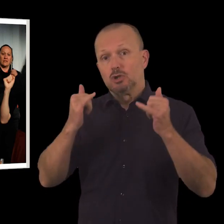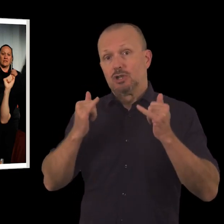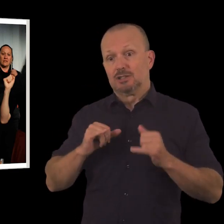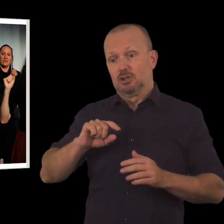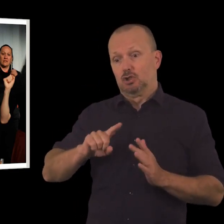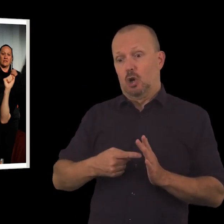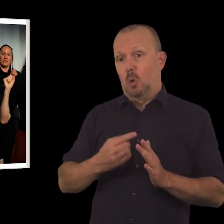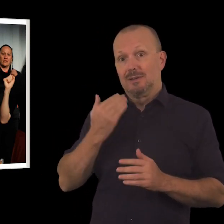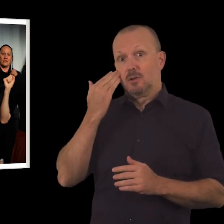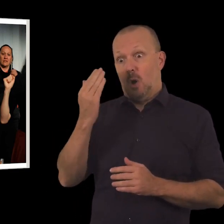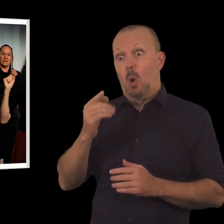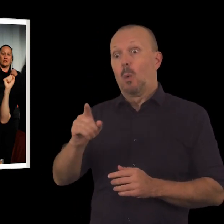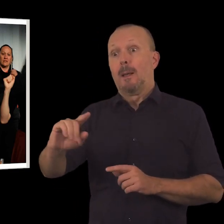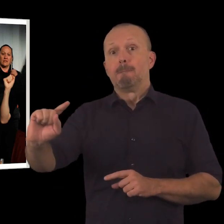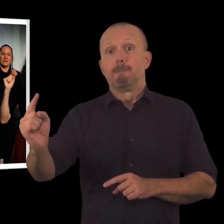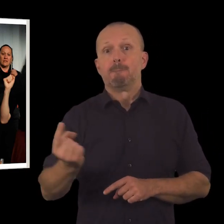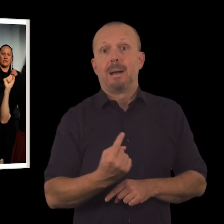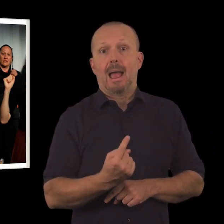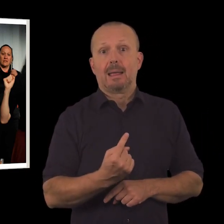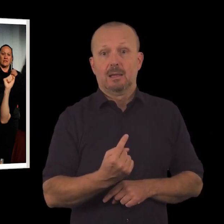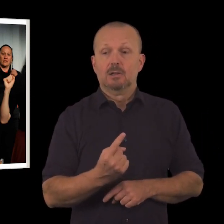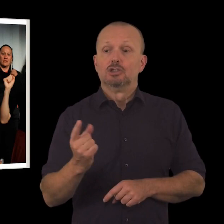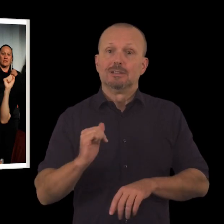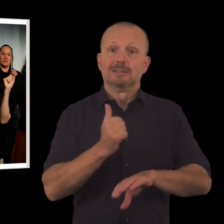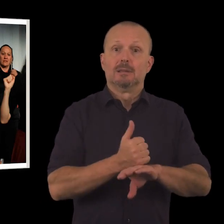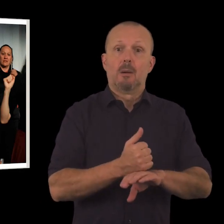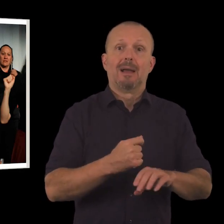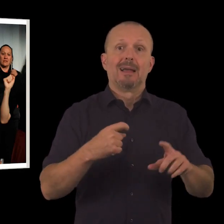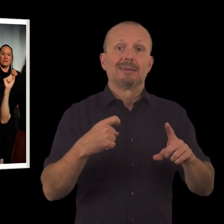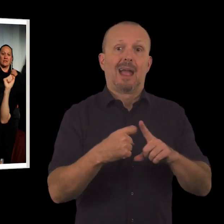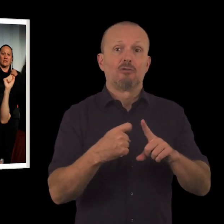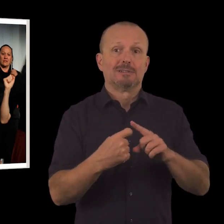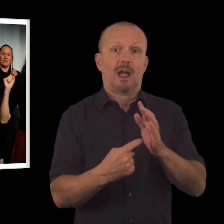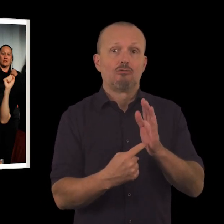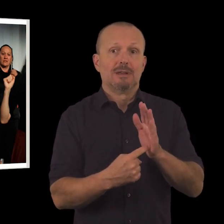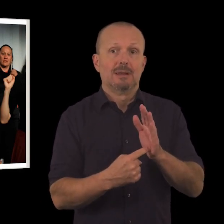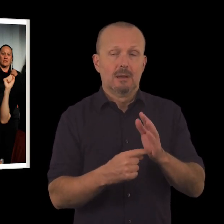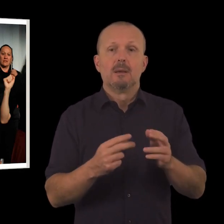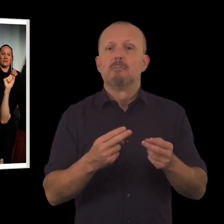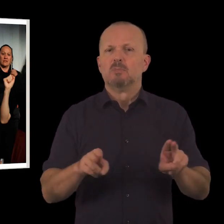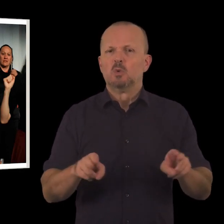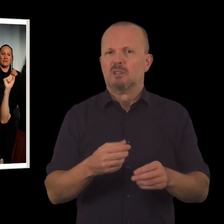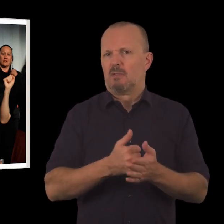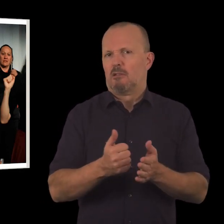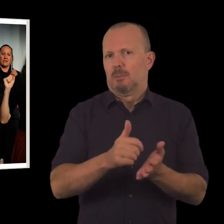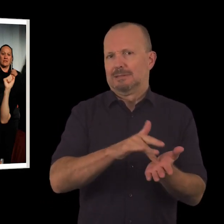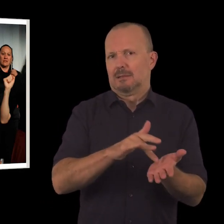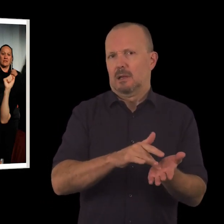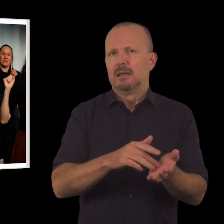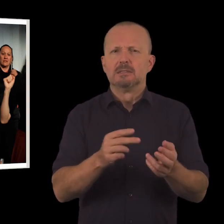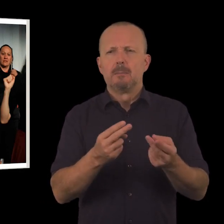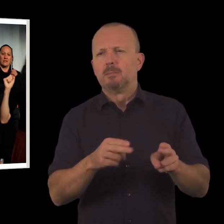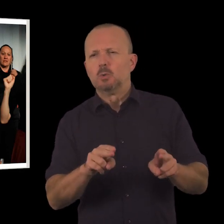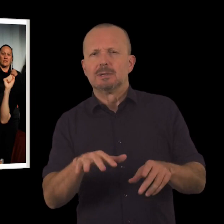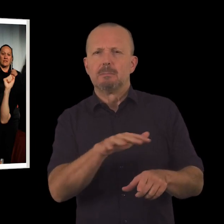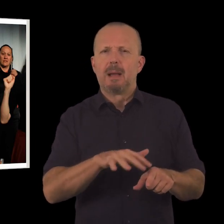that Hinewehi went on to found Raukatori Music Therapy Centre, a creative space that has